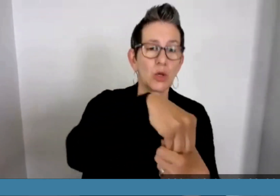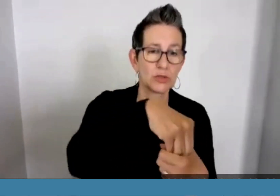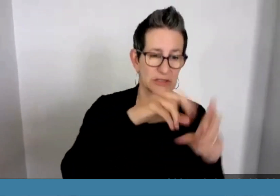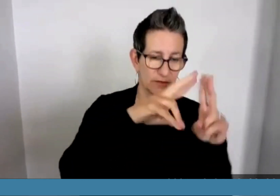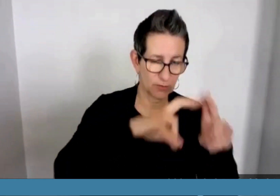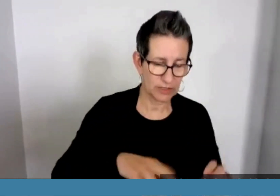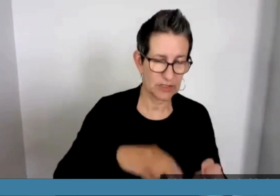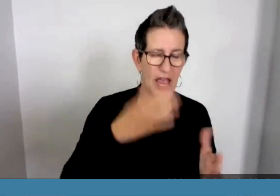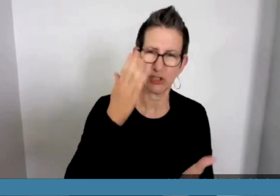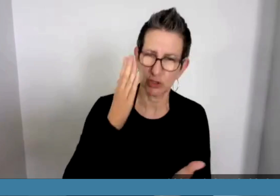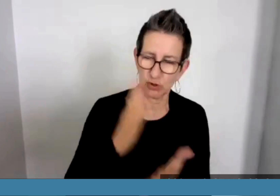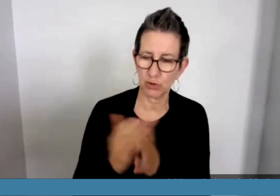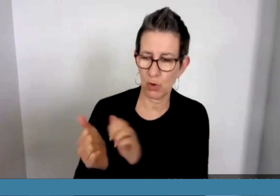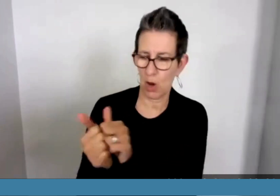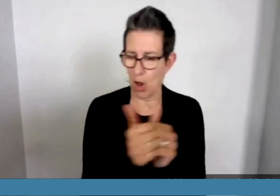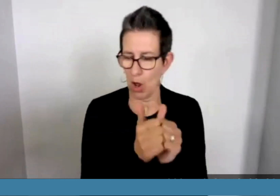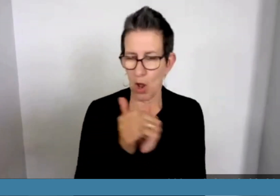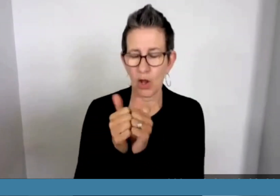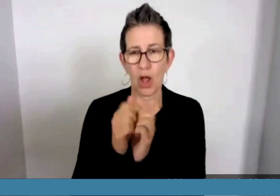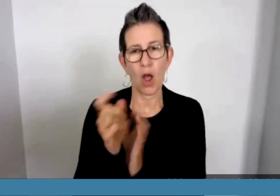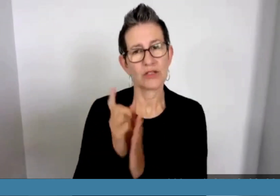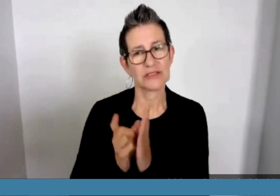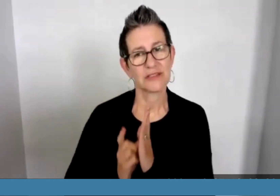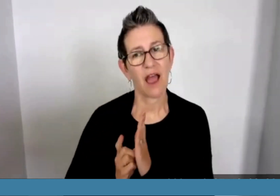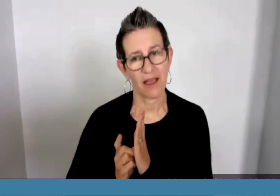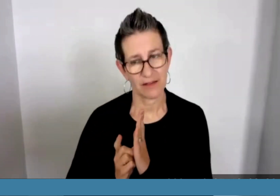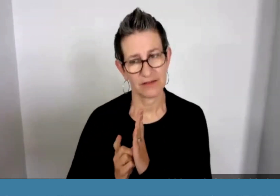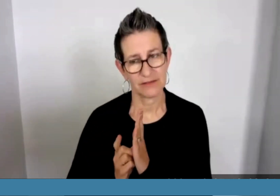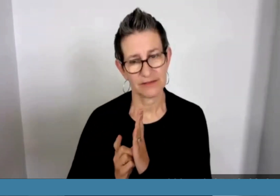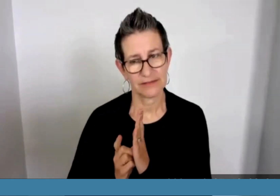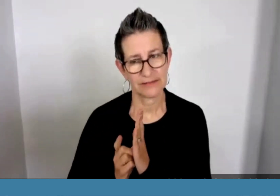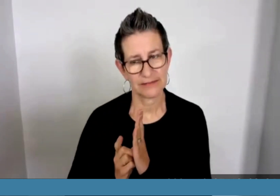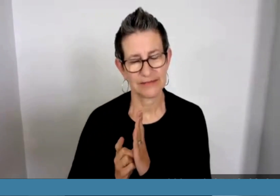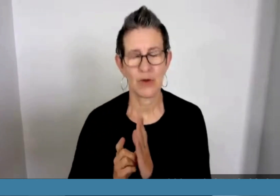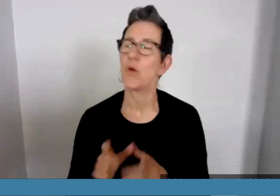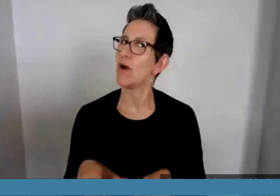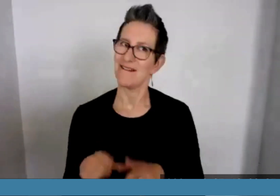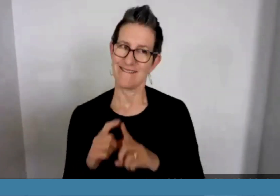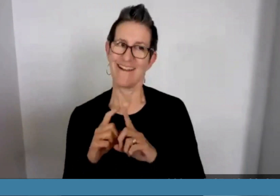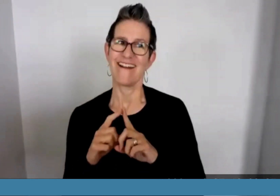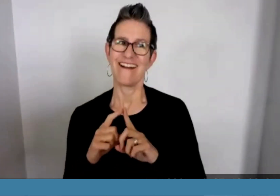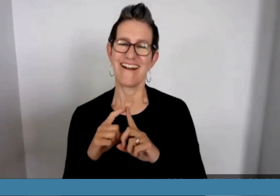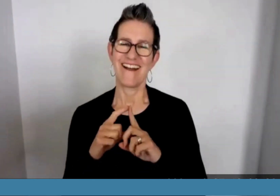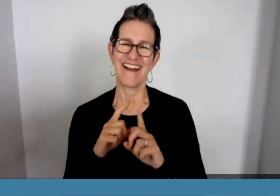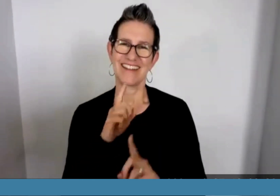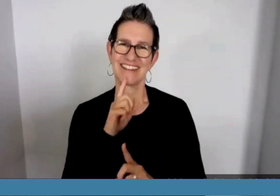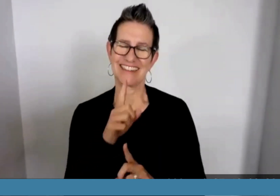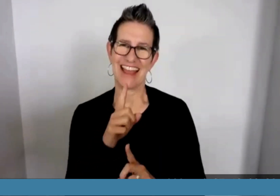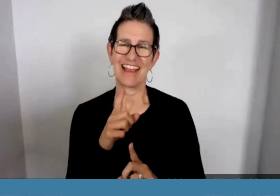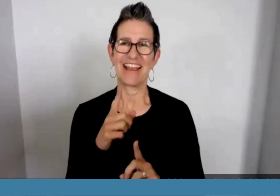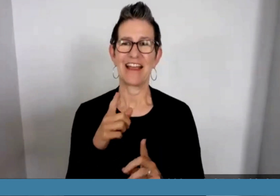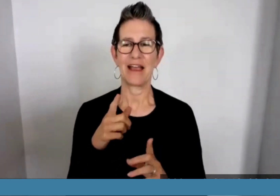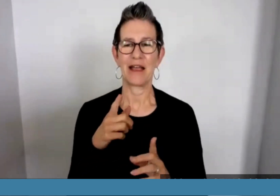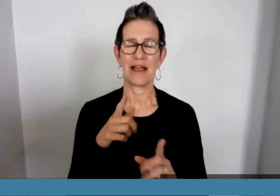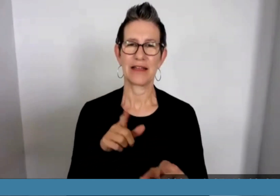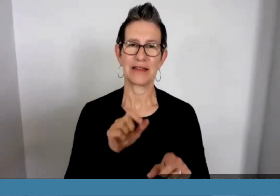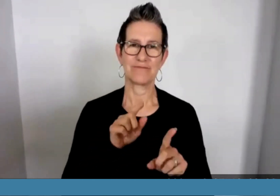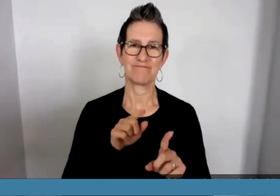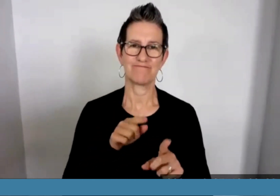co-design? I think this is very hard to speak to because it's going to look different for